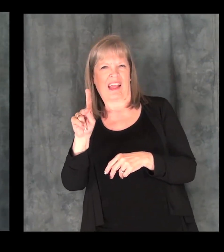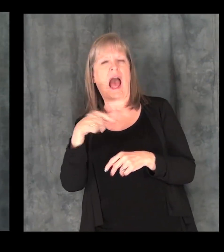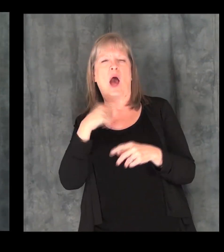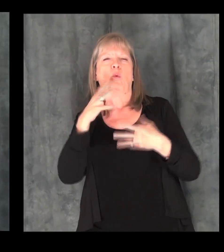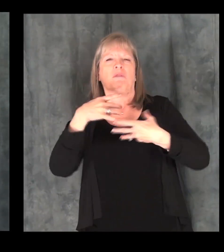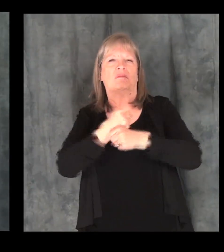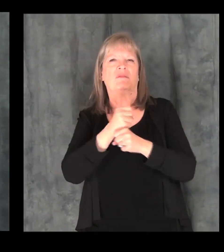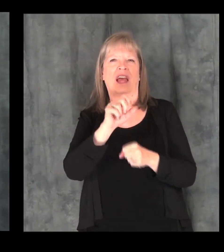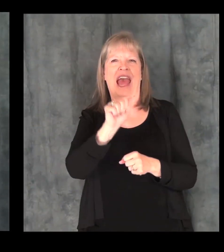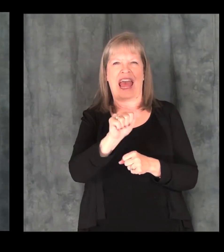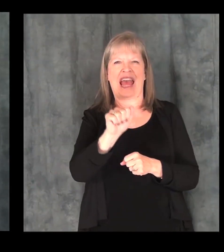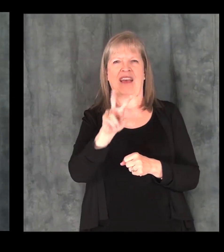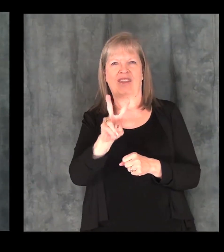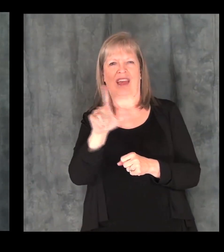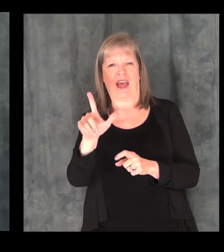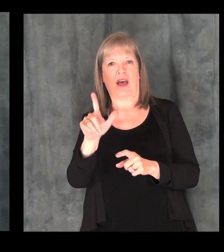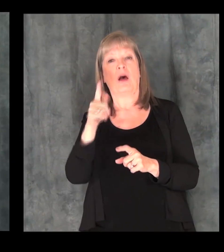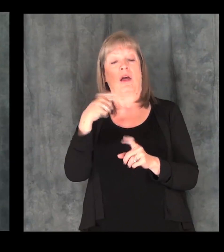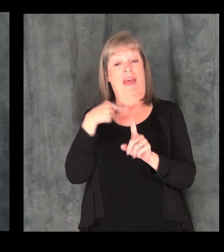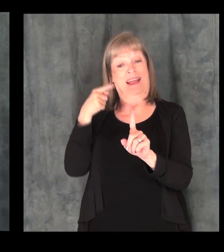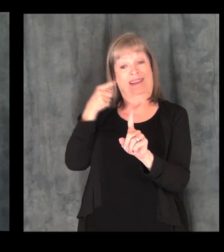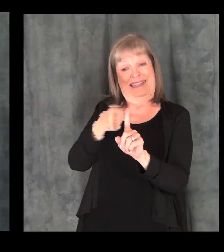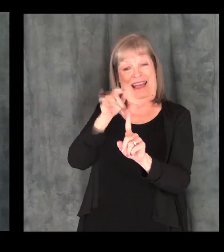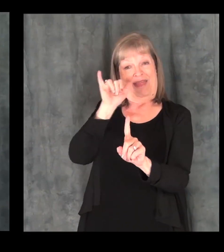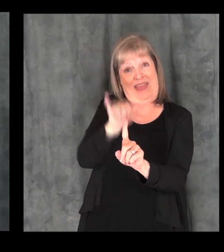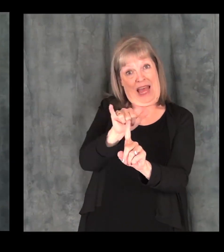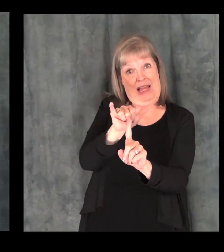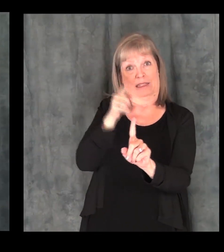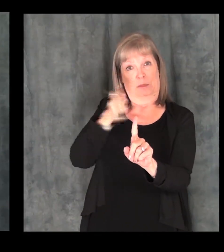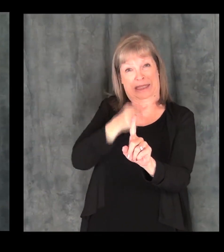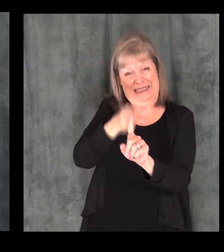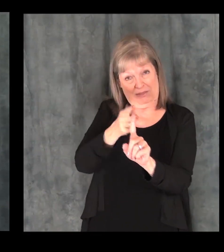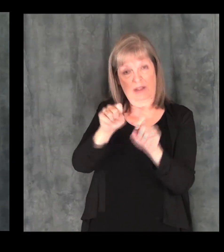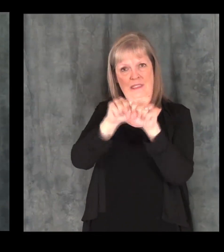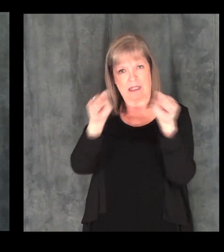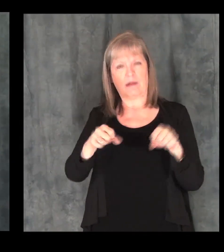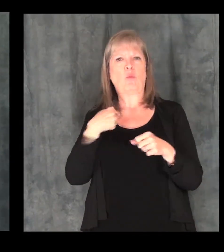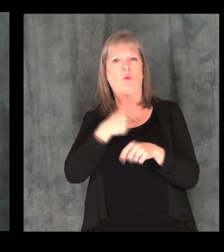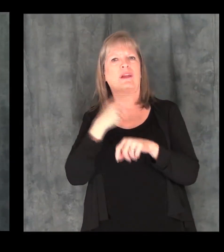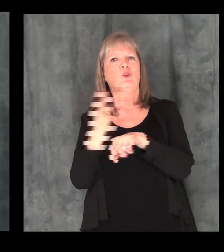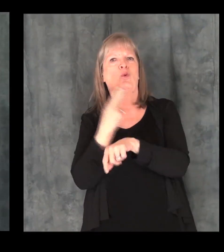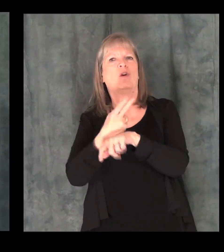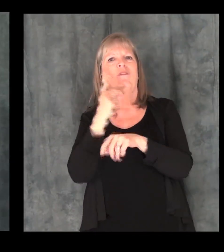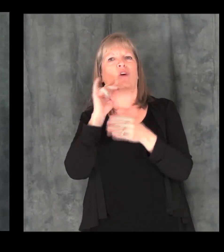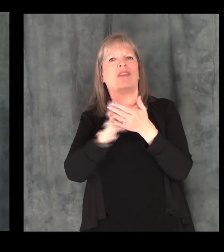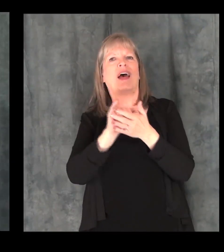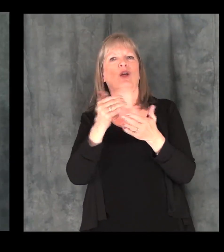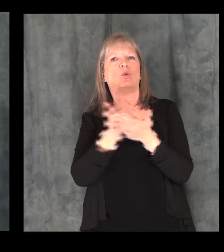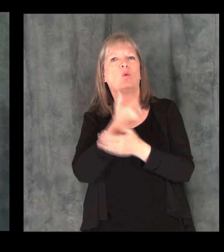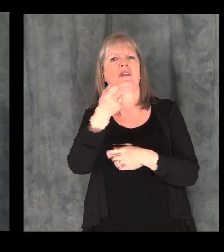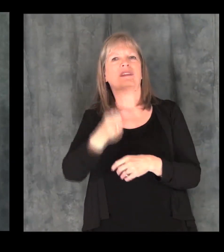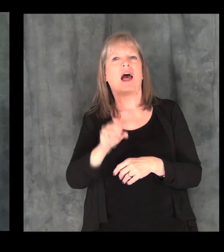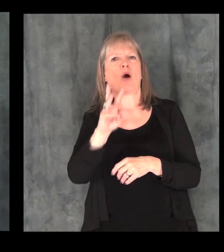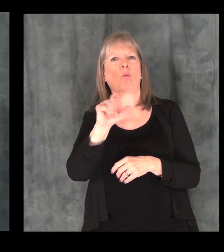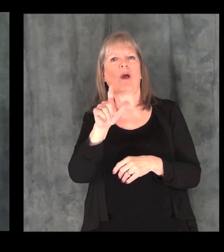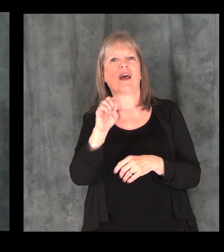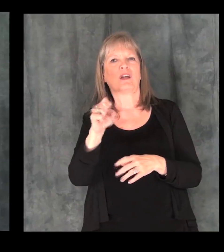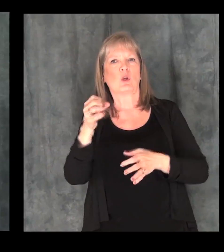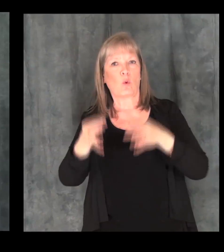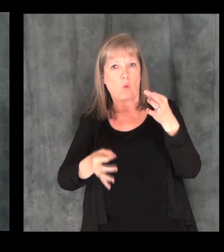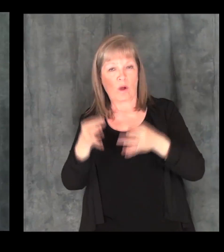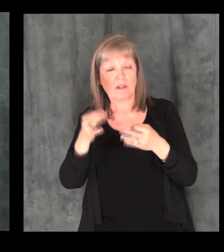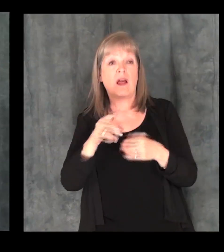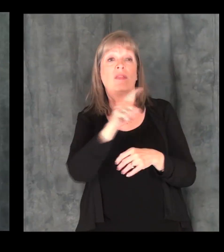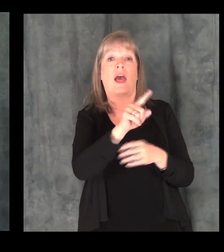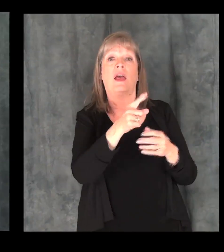AVL specifically because I'm talking about the system that we tested in the New South Wales courts. And they commissioned me